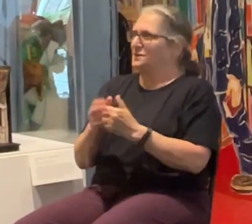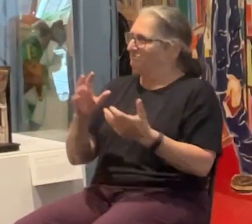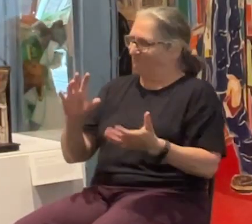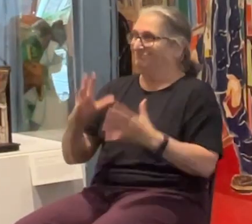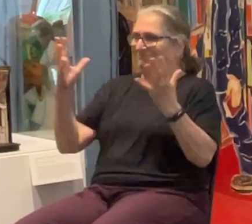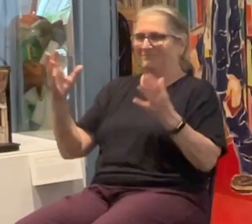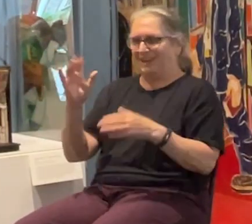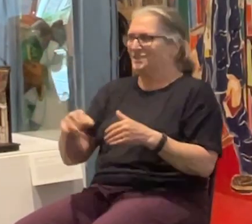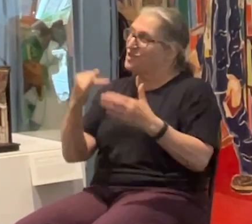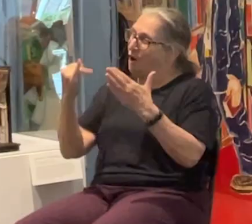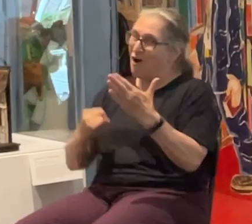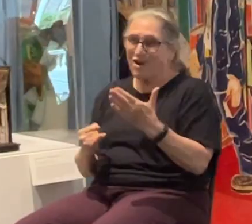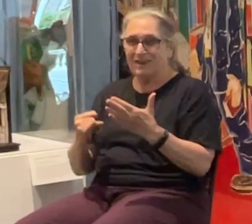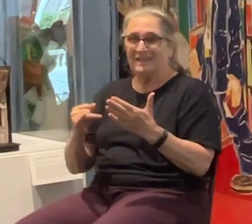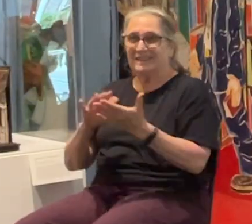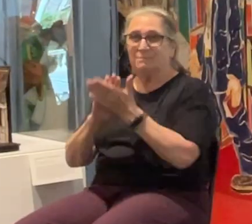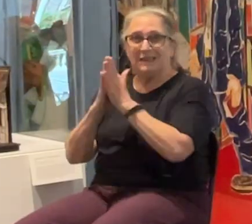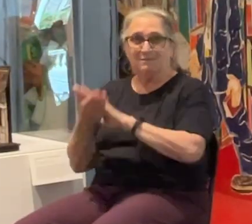of the energy created. So.